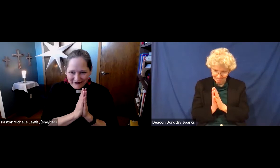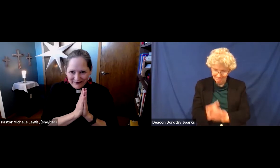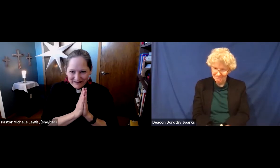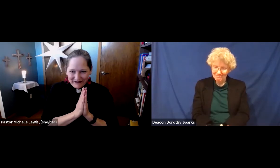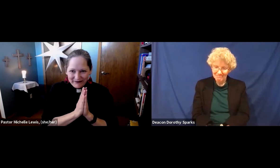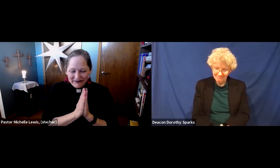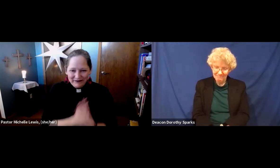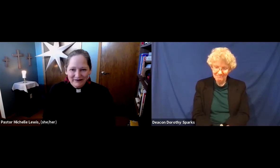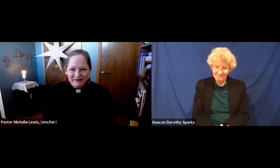Amen.